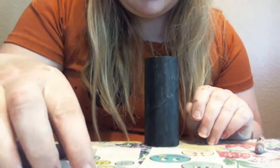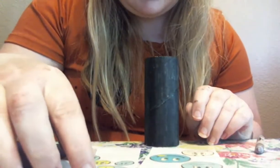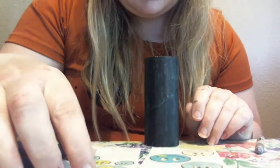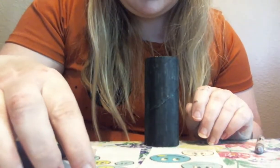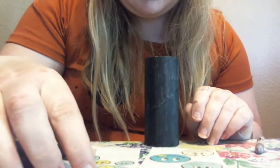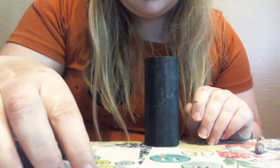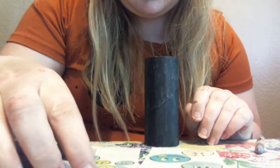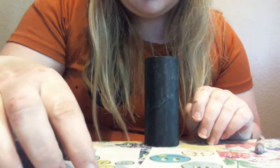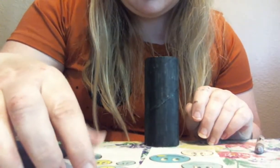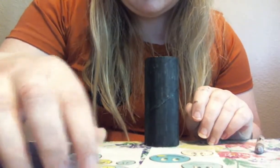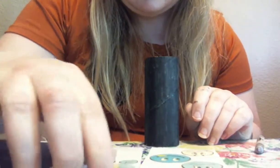the